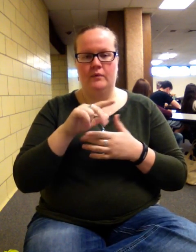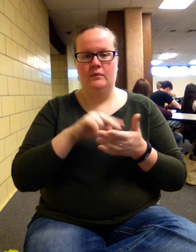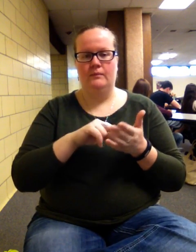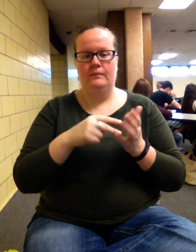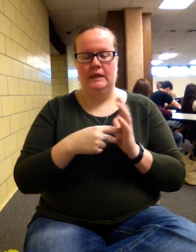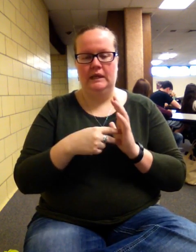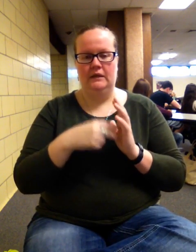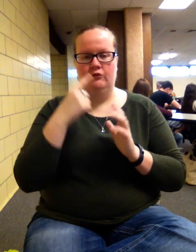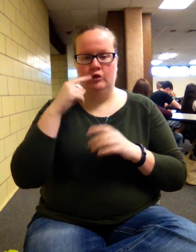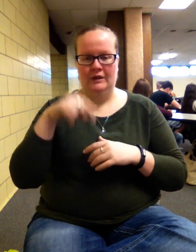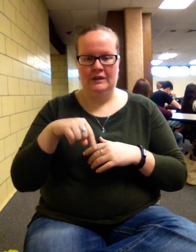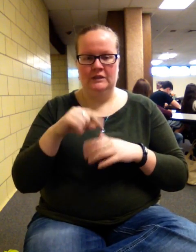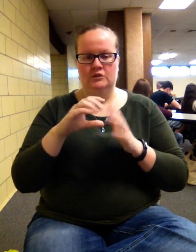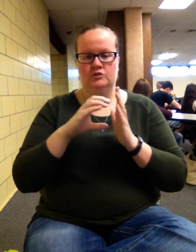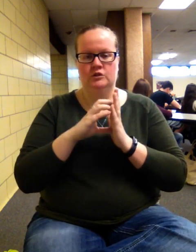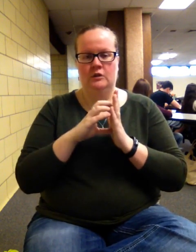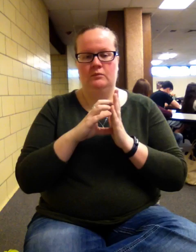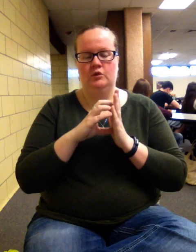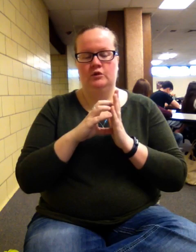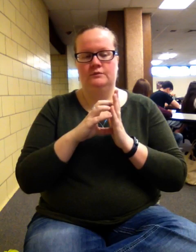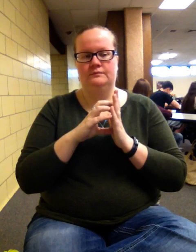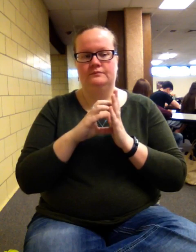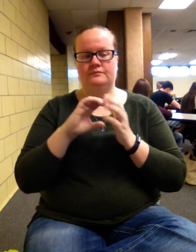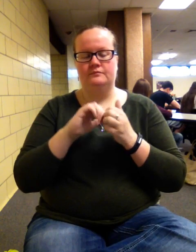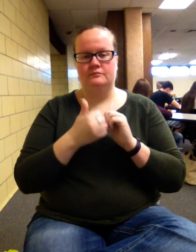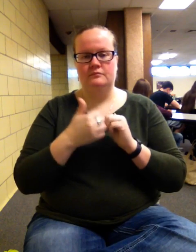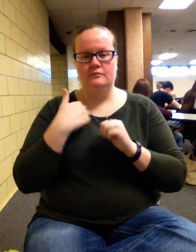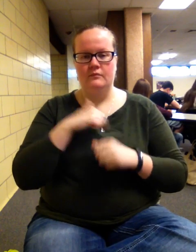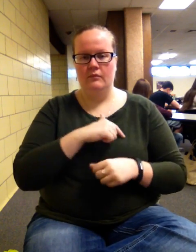this chapter, capital meaning how we have financed our company.